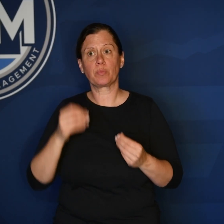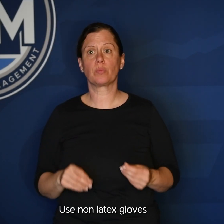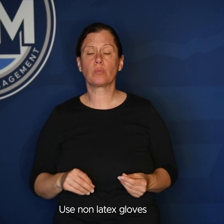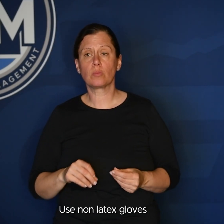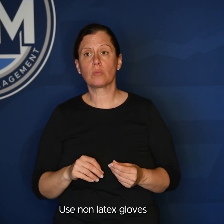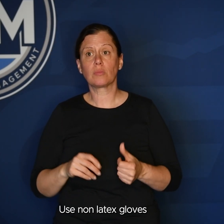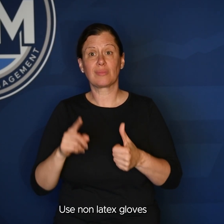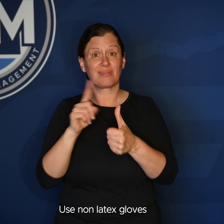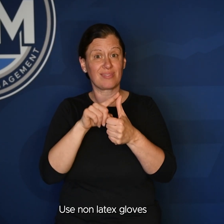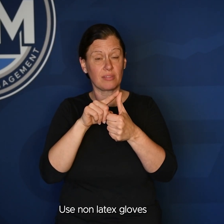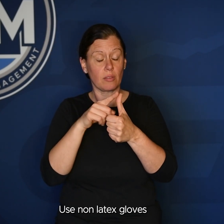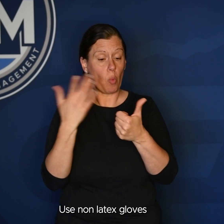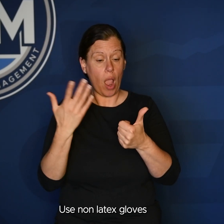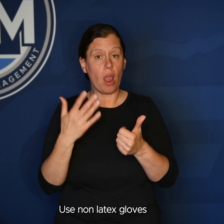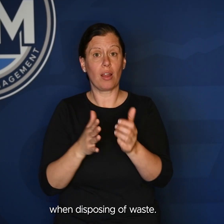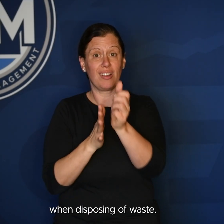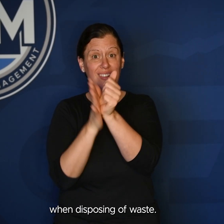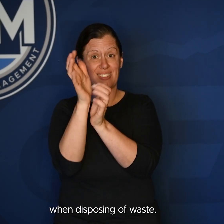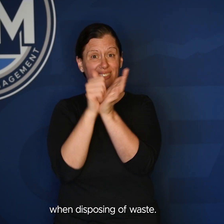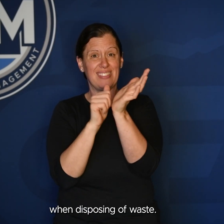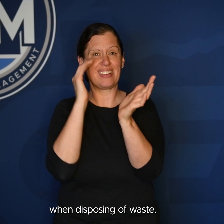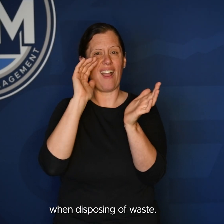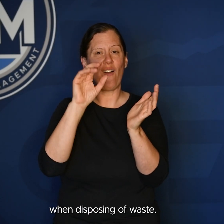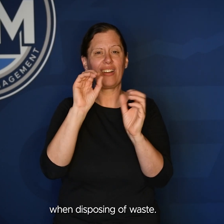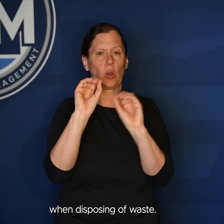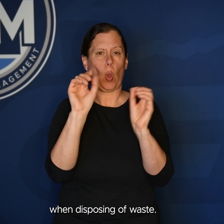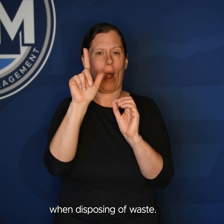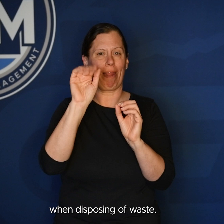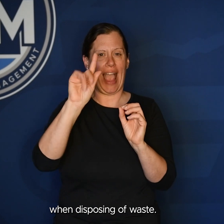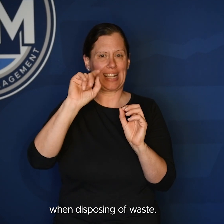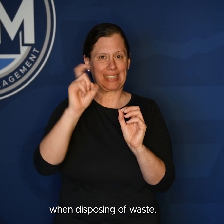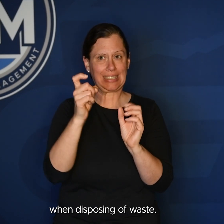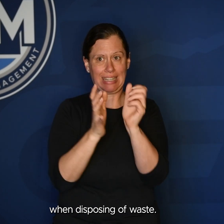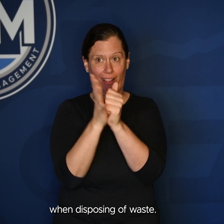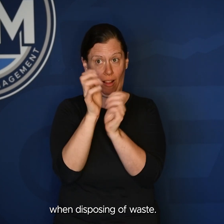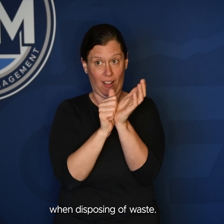Use non-latex gloves when disposing of waste.